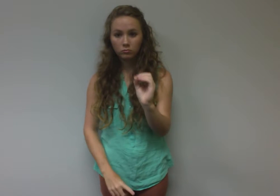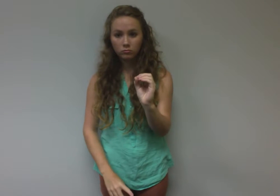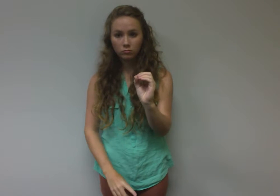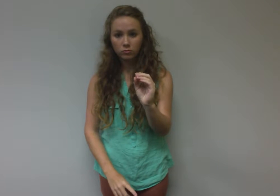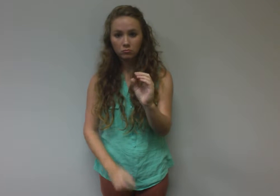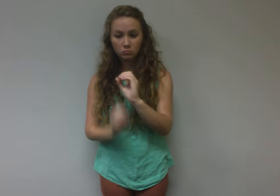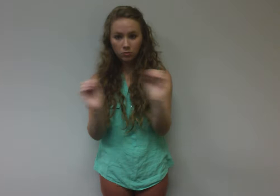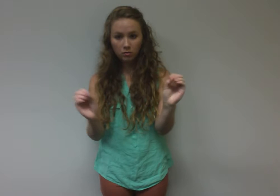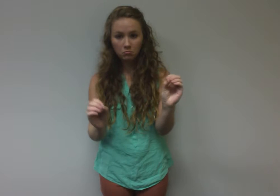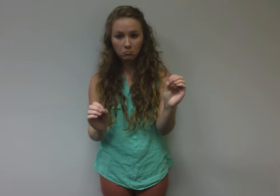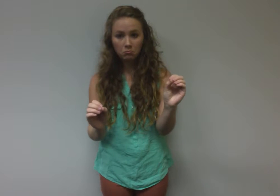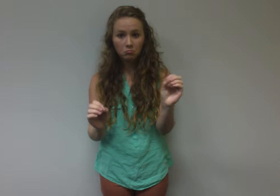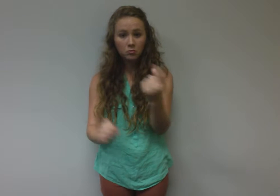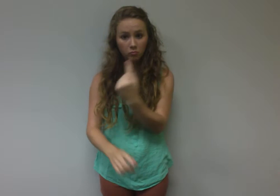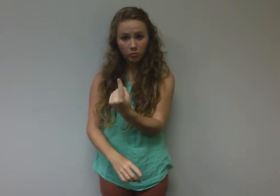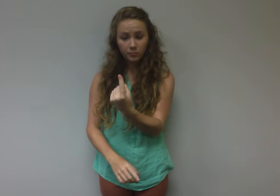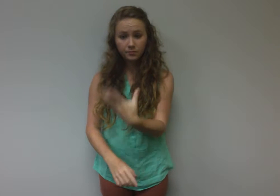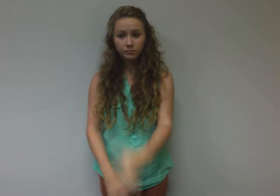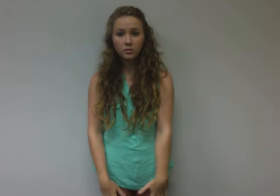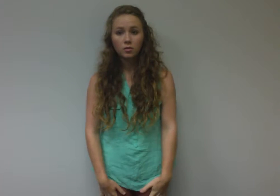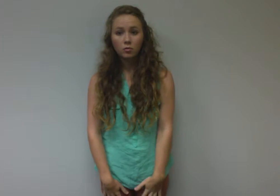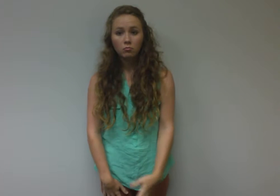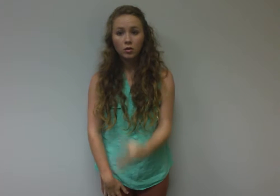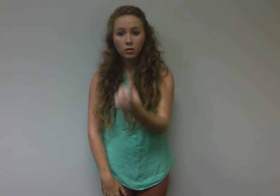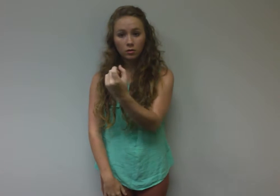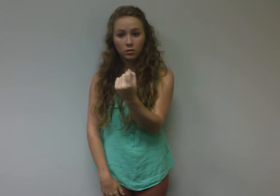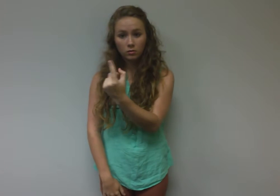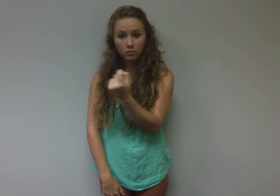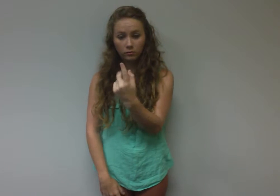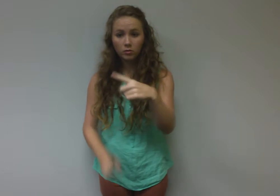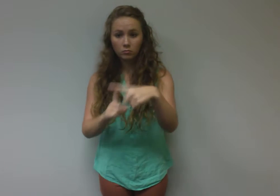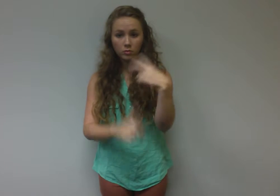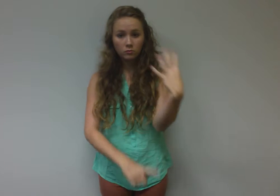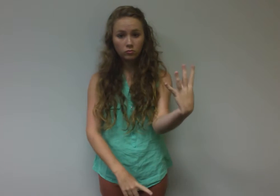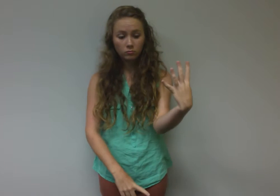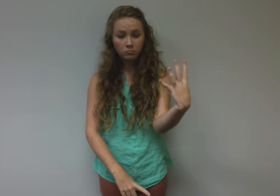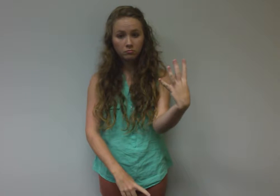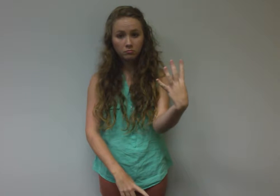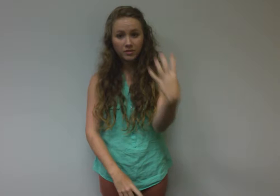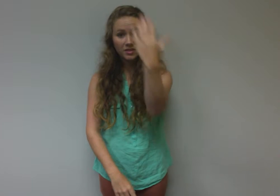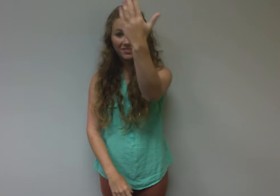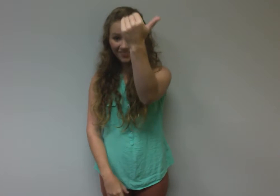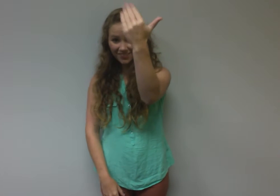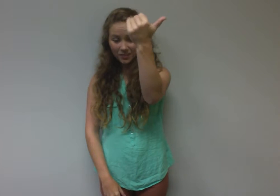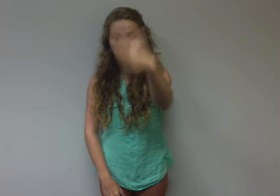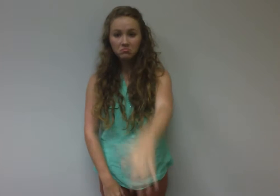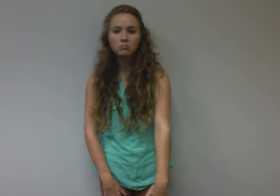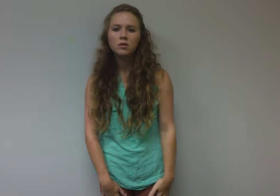equal to 15. And just so you know that the system actually works, let's actually draw it out in a couple of different ways